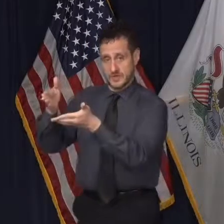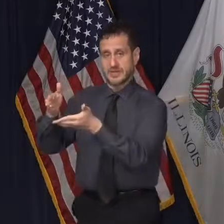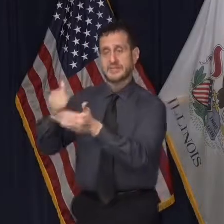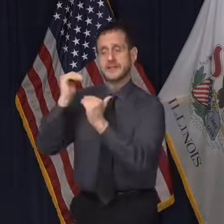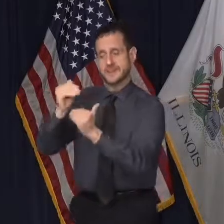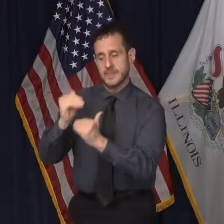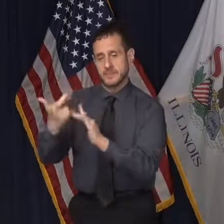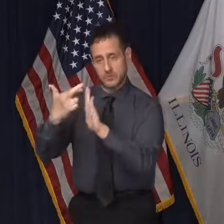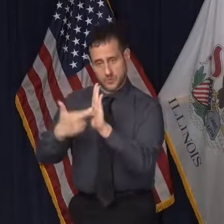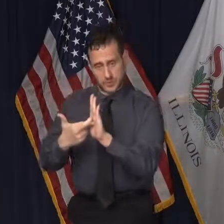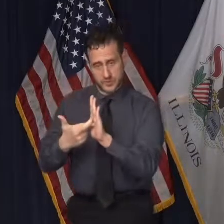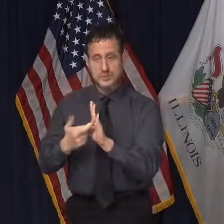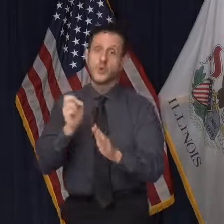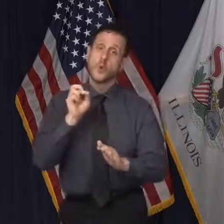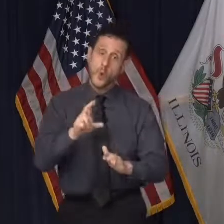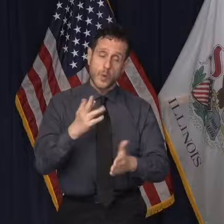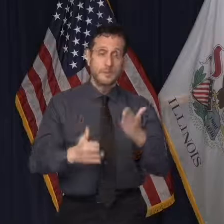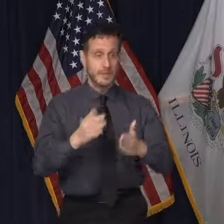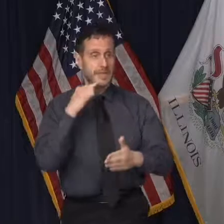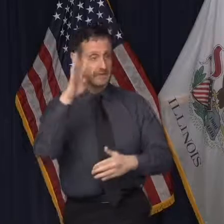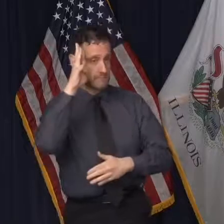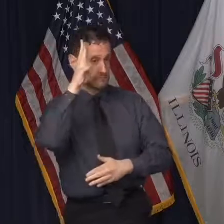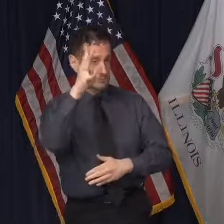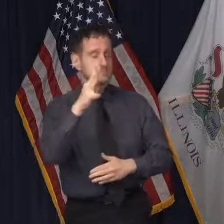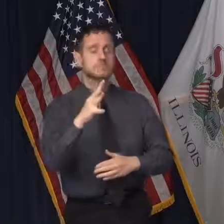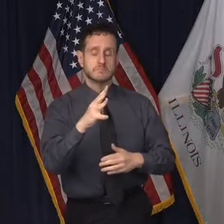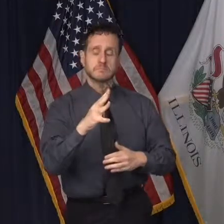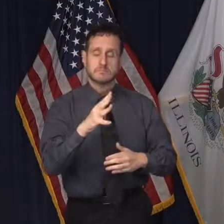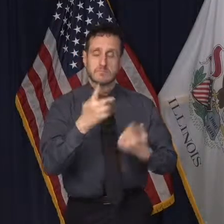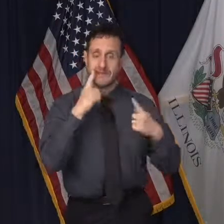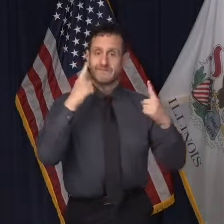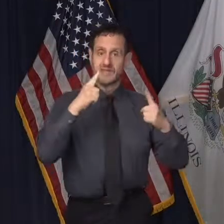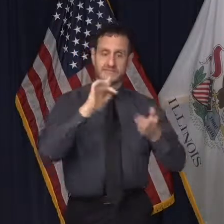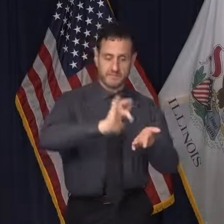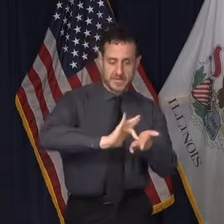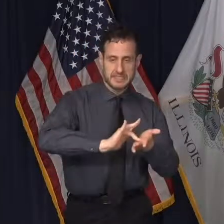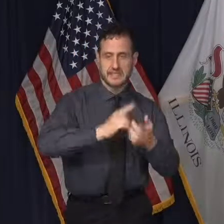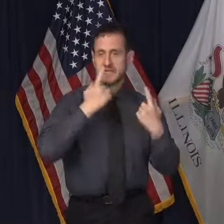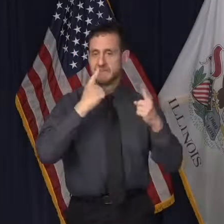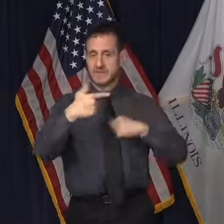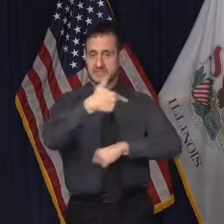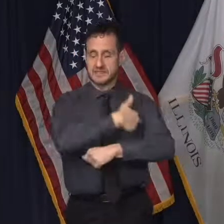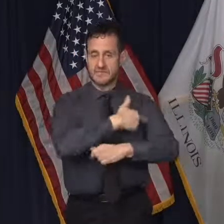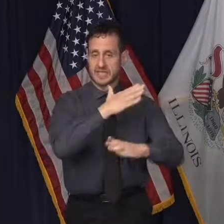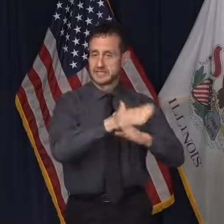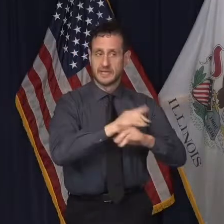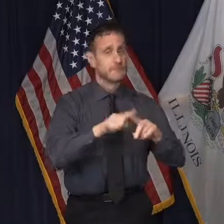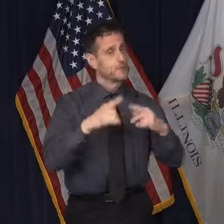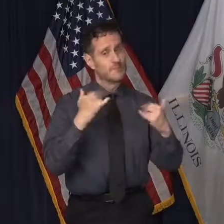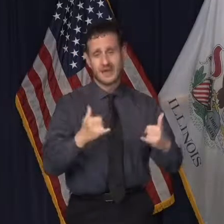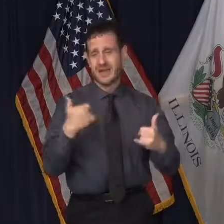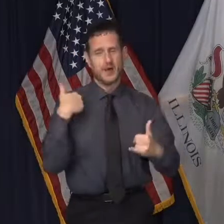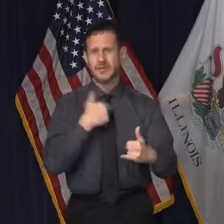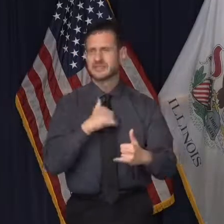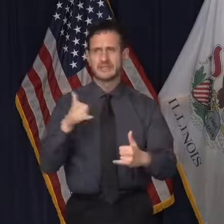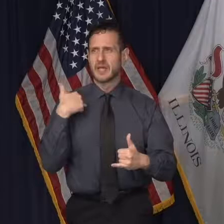with an effective treatment or a vaccine, we will be fighting to save the Titanic with a plastic